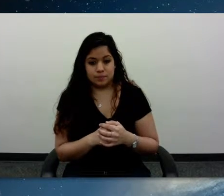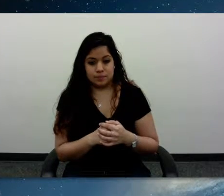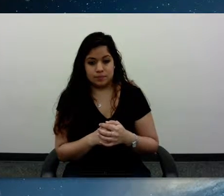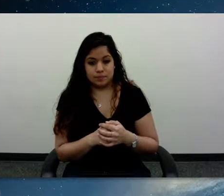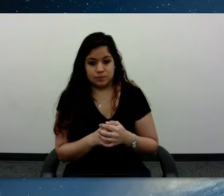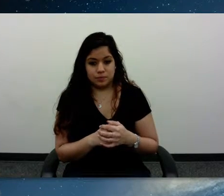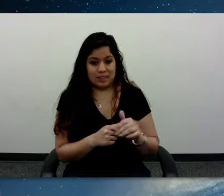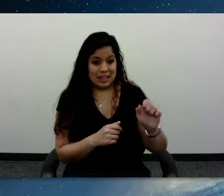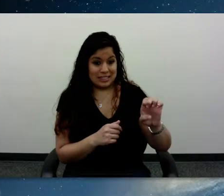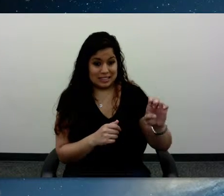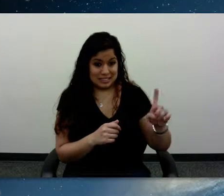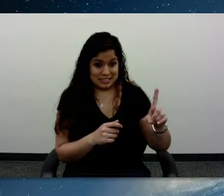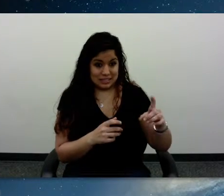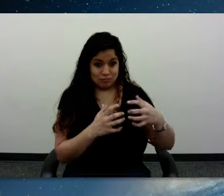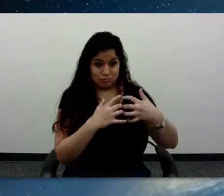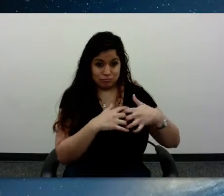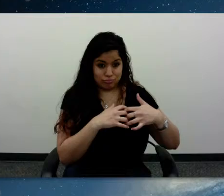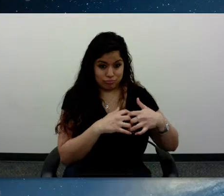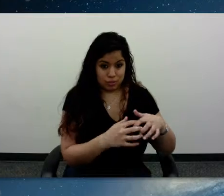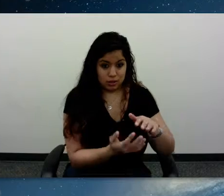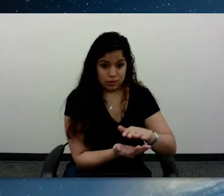lid.